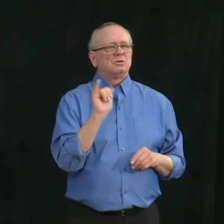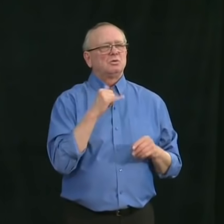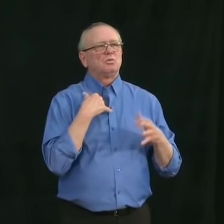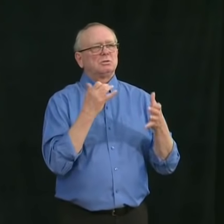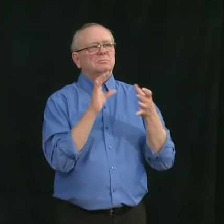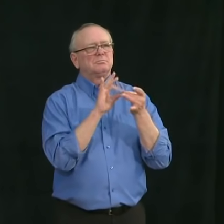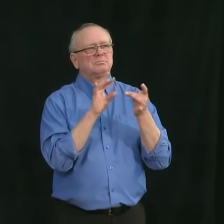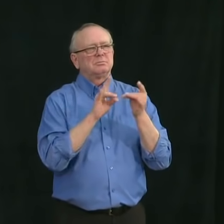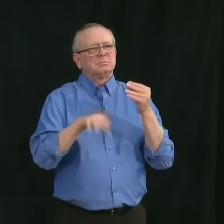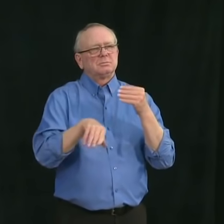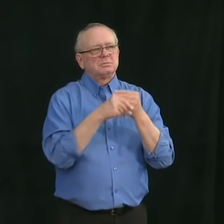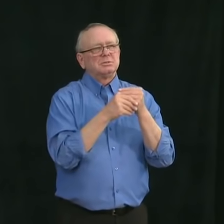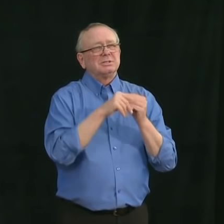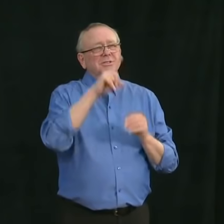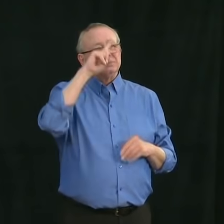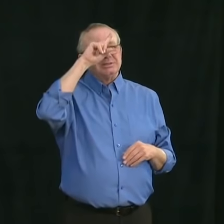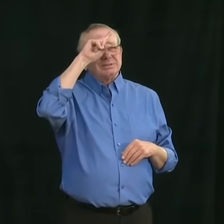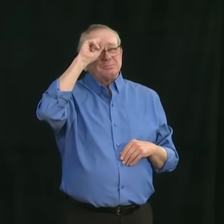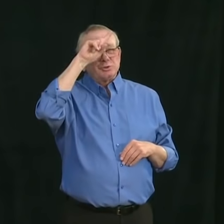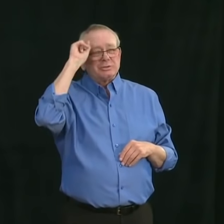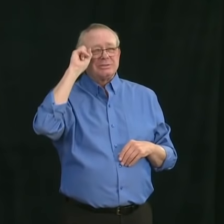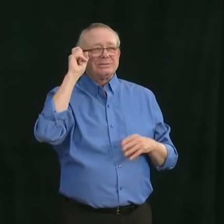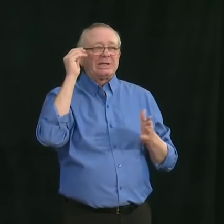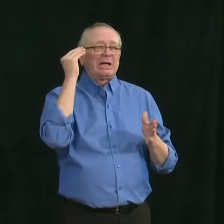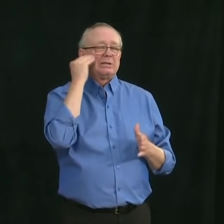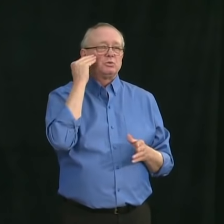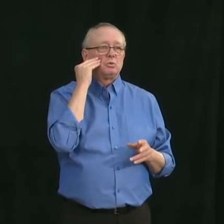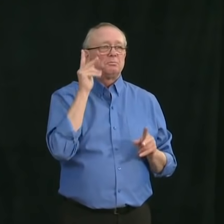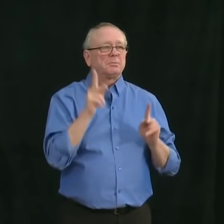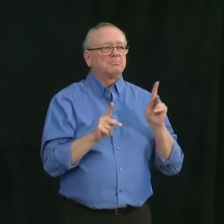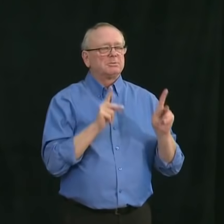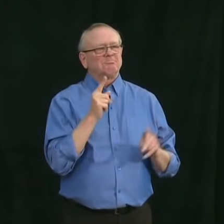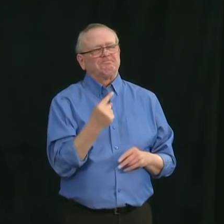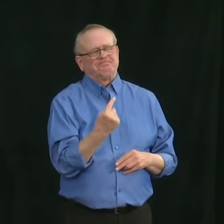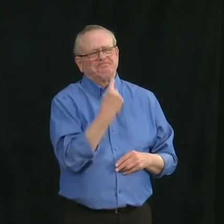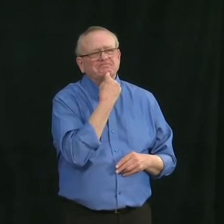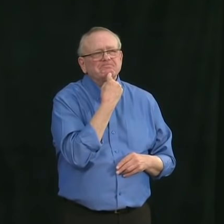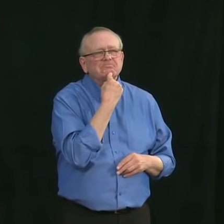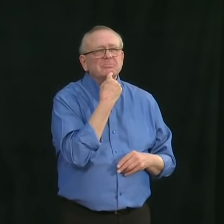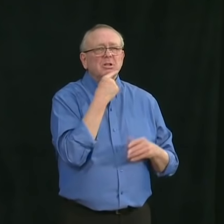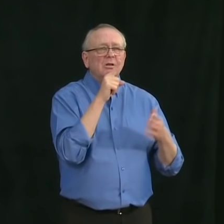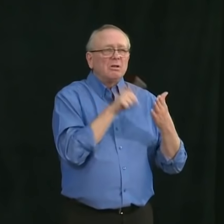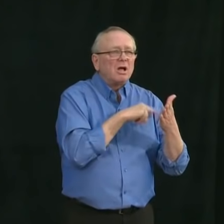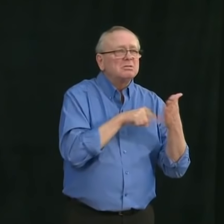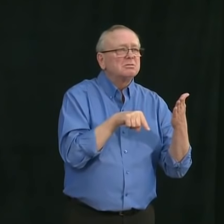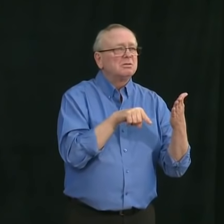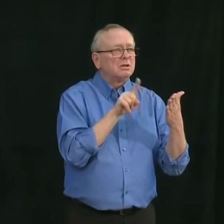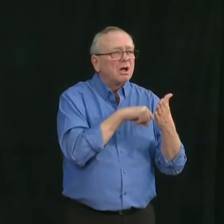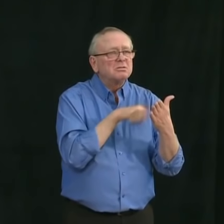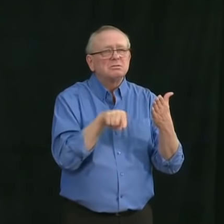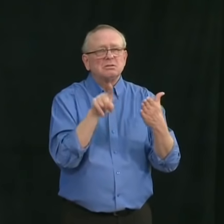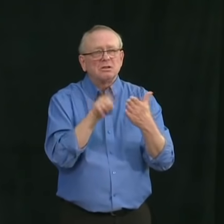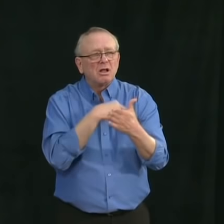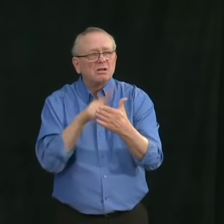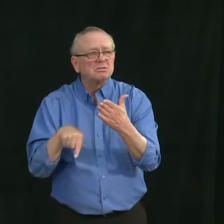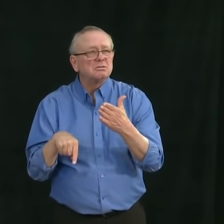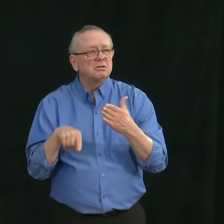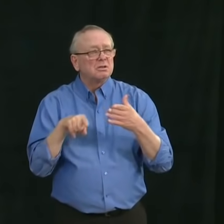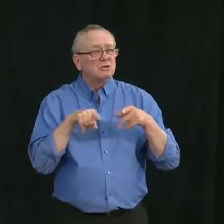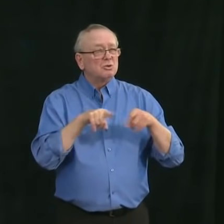that organizers are canceling summer events. Some may be wondering if we'll have restrictions on mass gatherings all summer